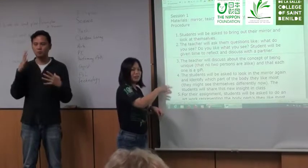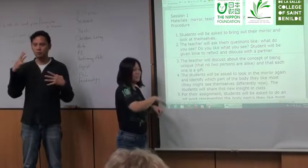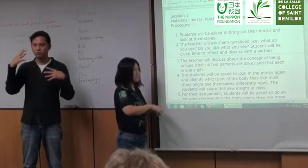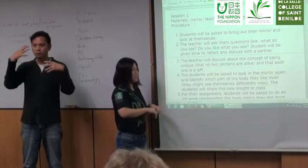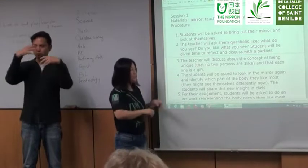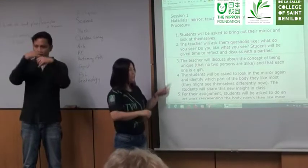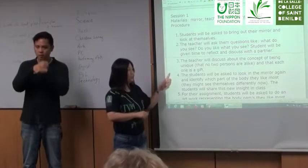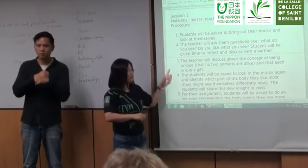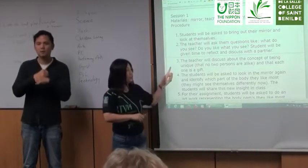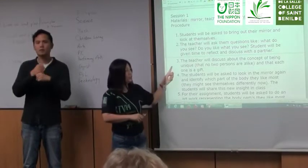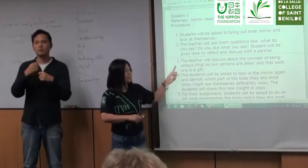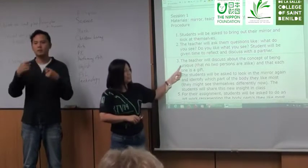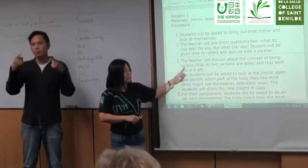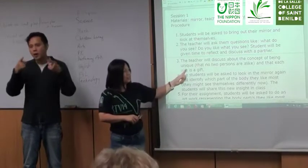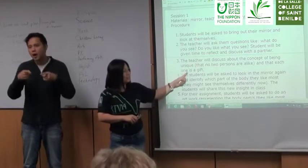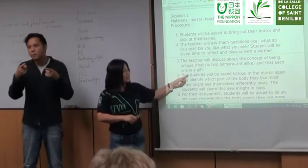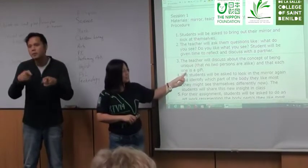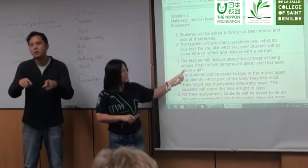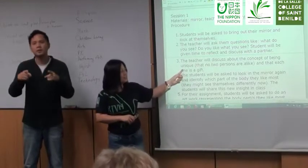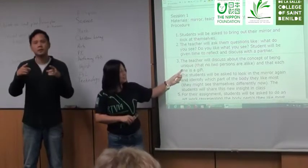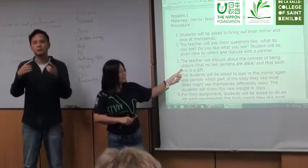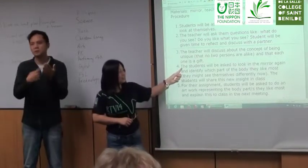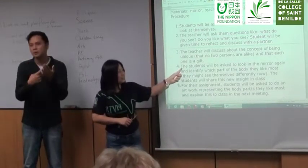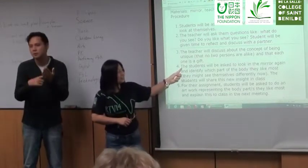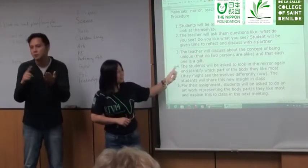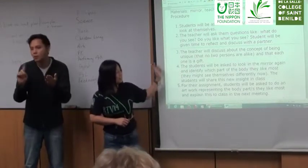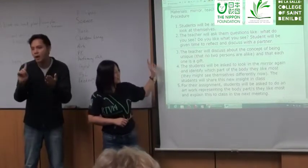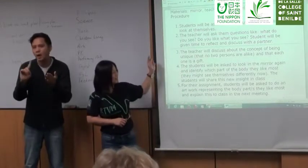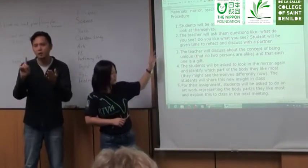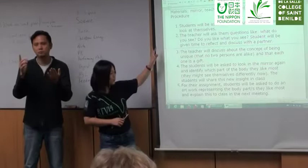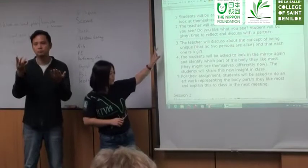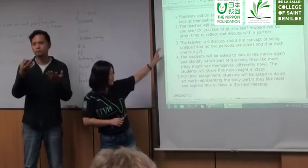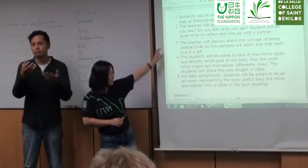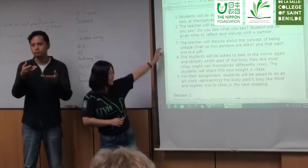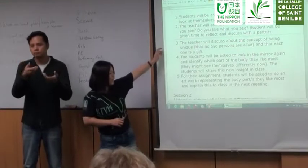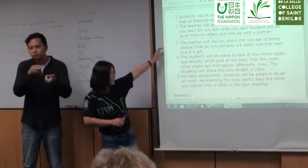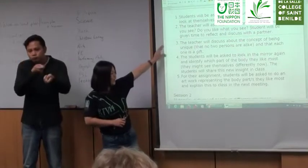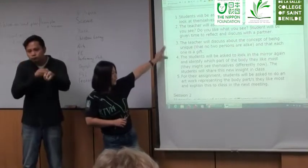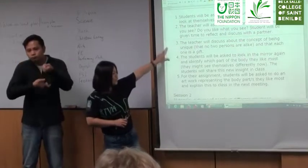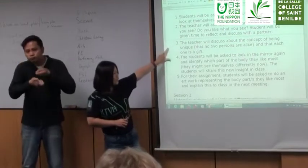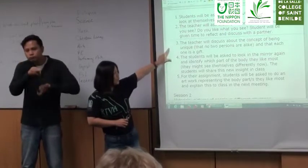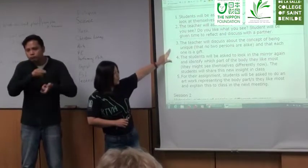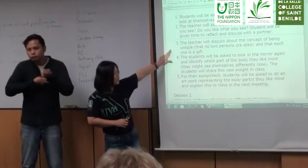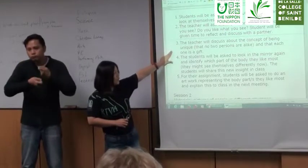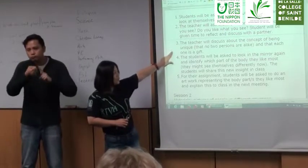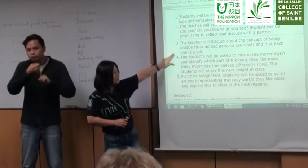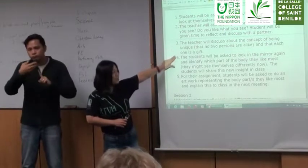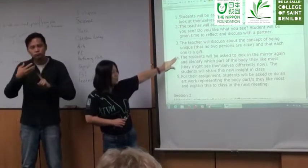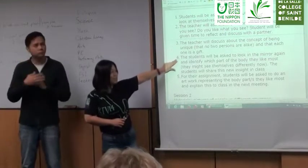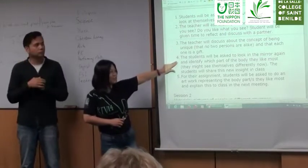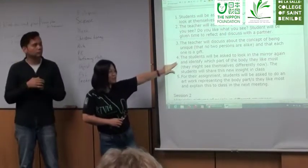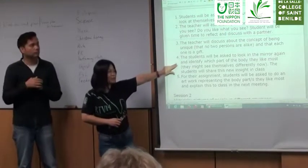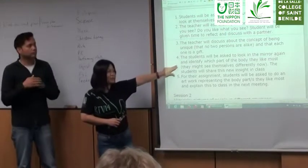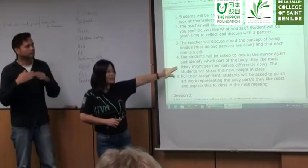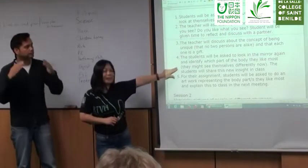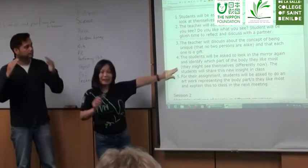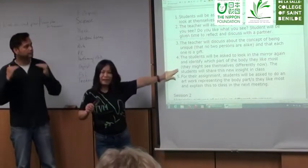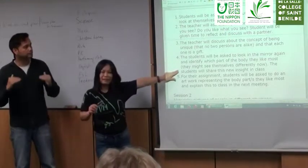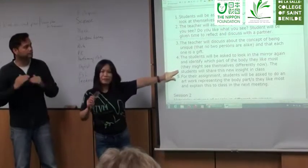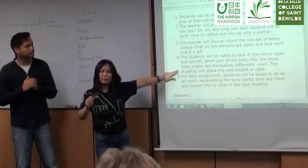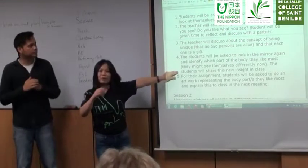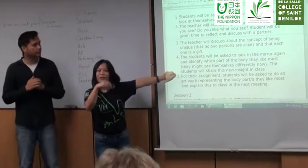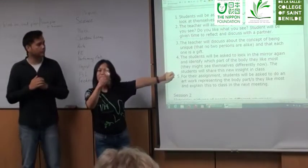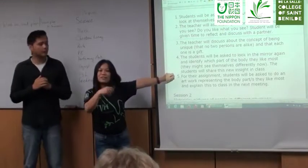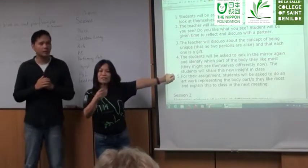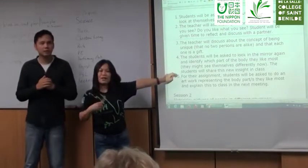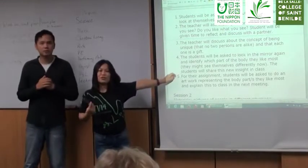partners discussion. Next is, so here the students will be asked to look again